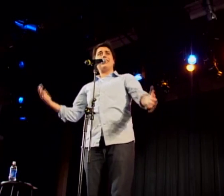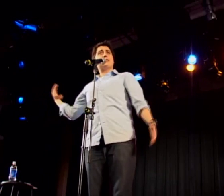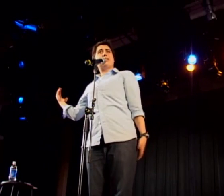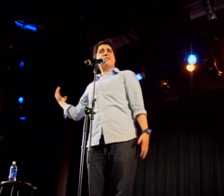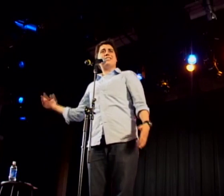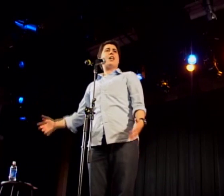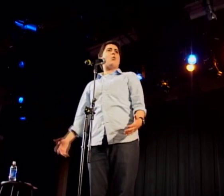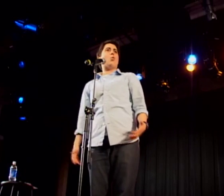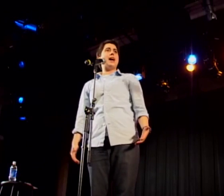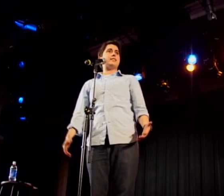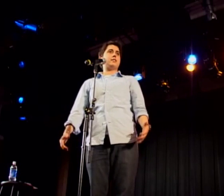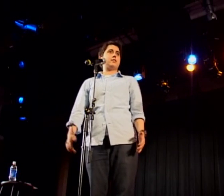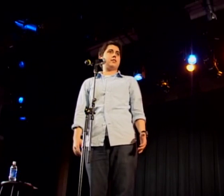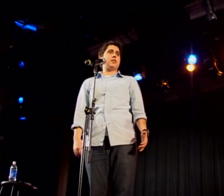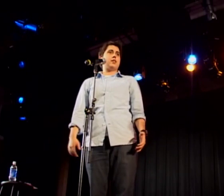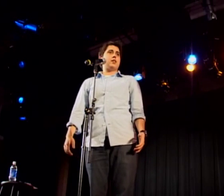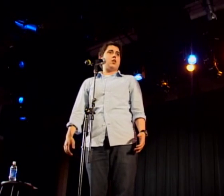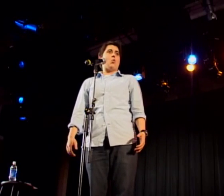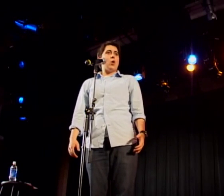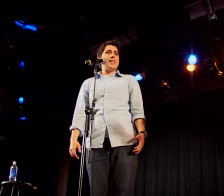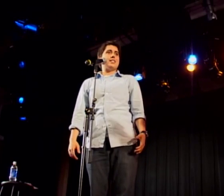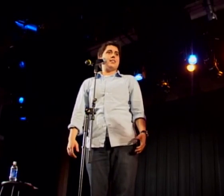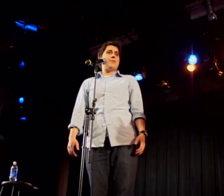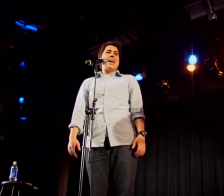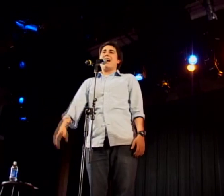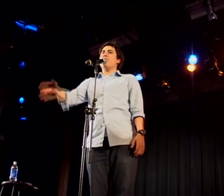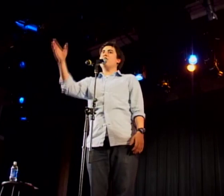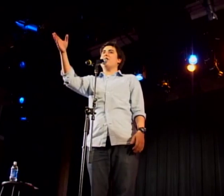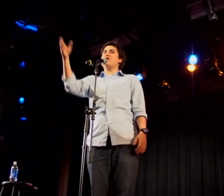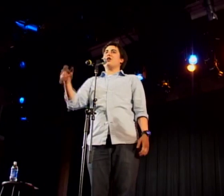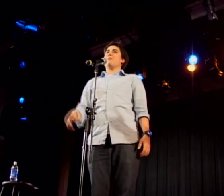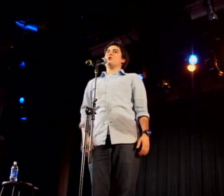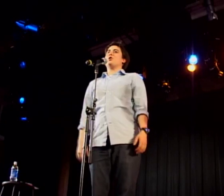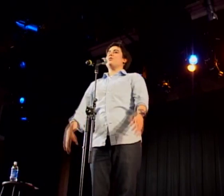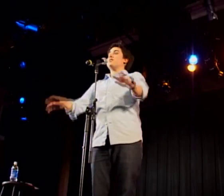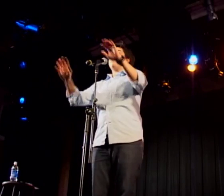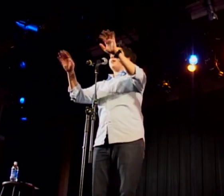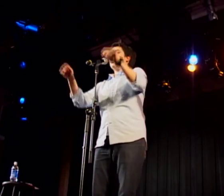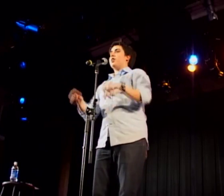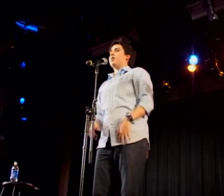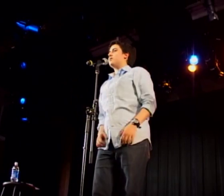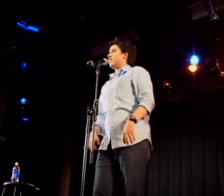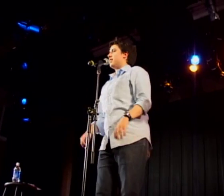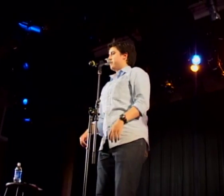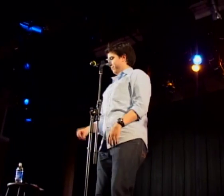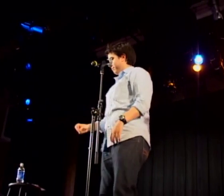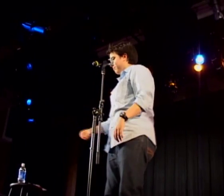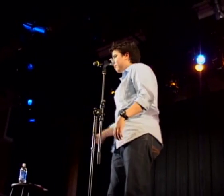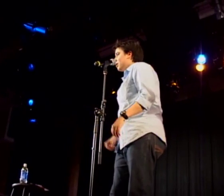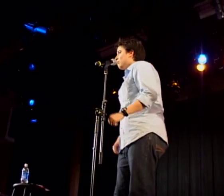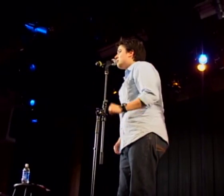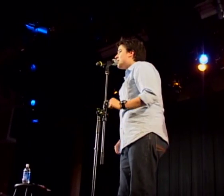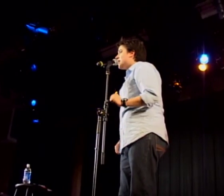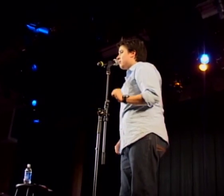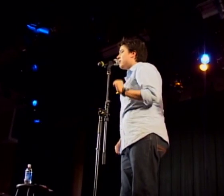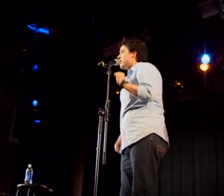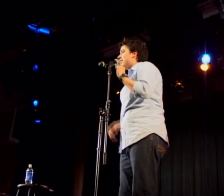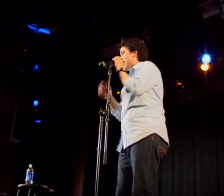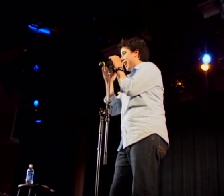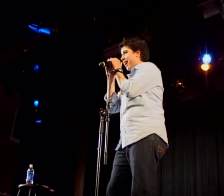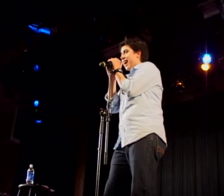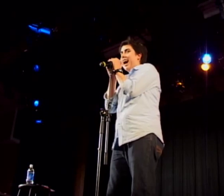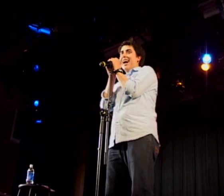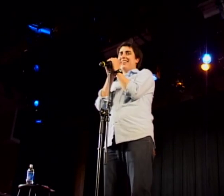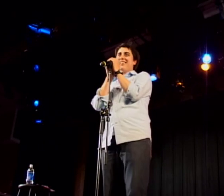hello. My kid doesn't believe in Santa. What? Have you heard the OnStar commercial? This is the best one. It goes like this. Ring, ring,